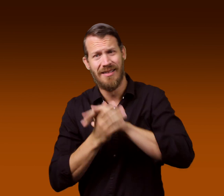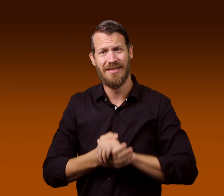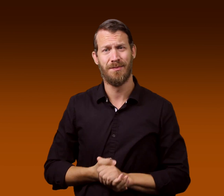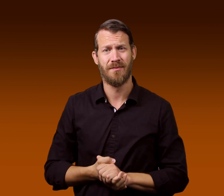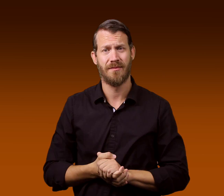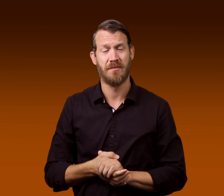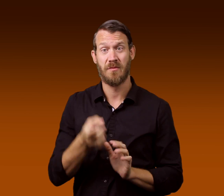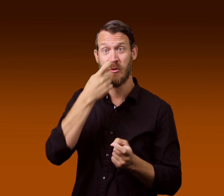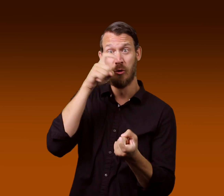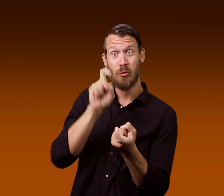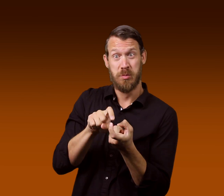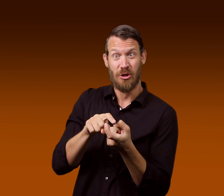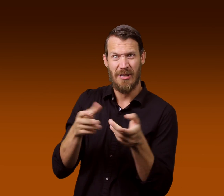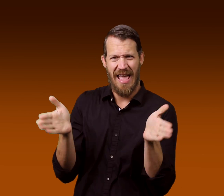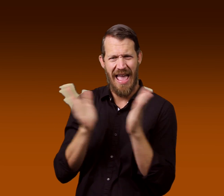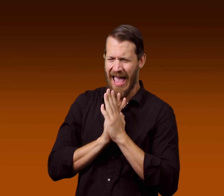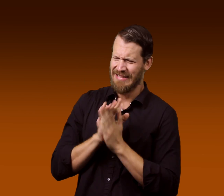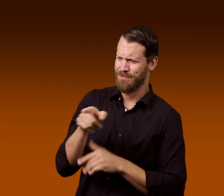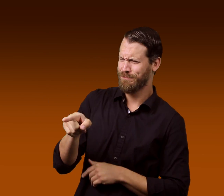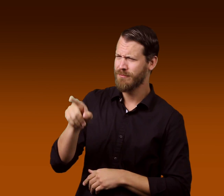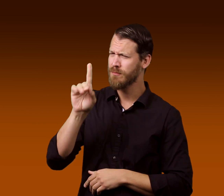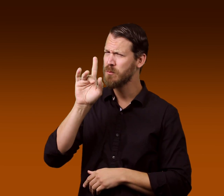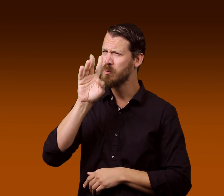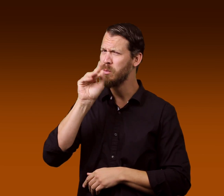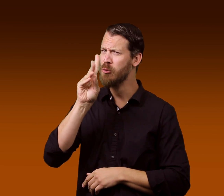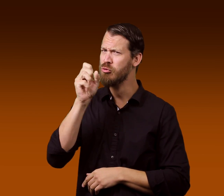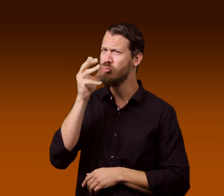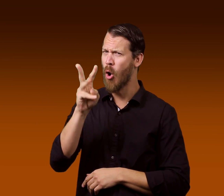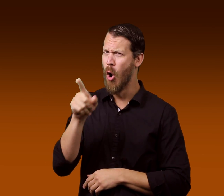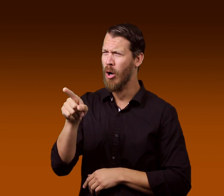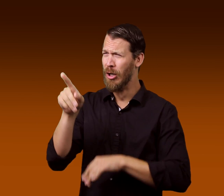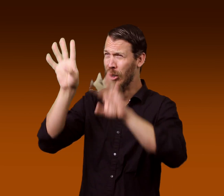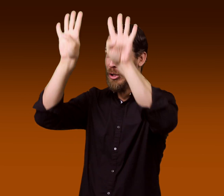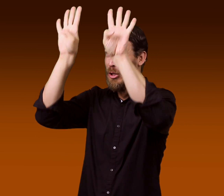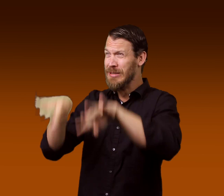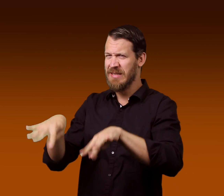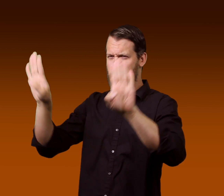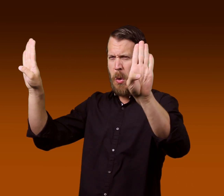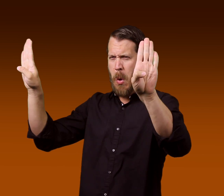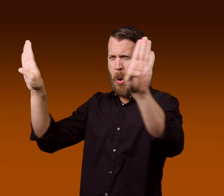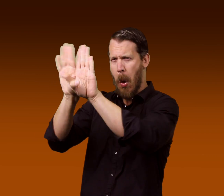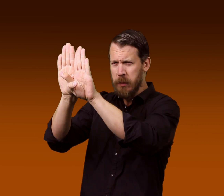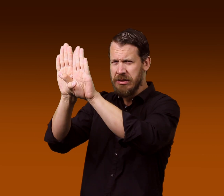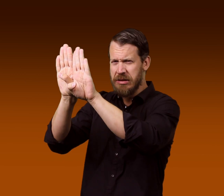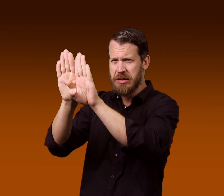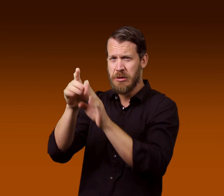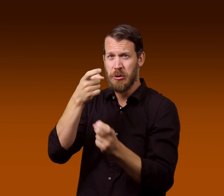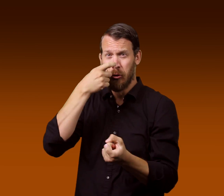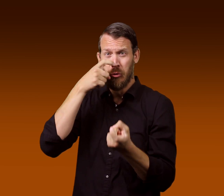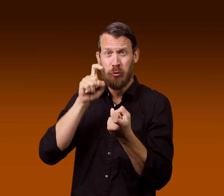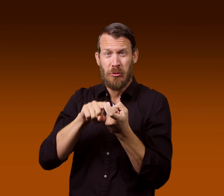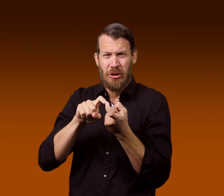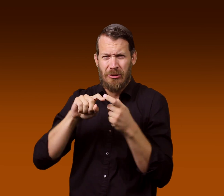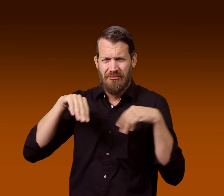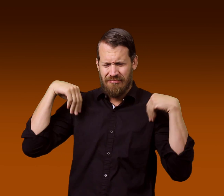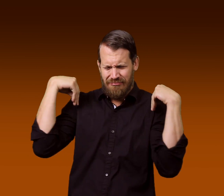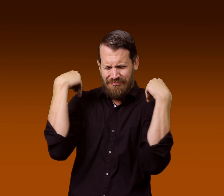inside and put her to bed. The witch asked Mina Shaw to draw the curtains, then wrapped